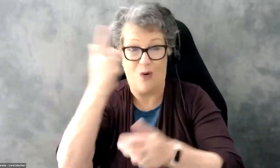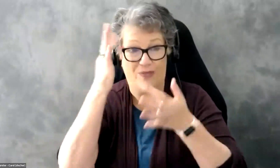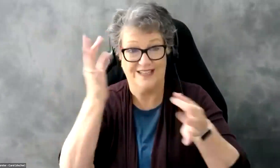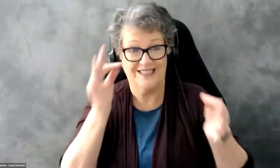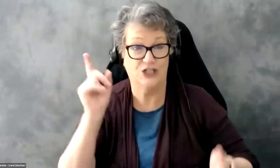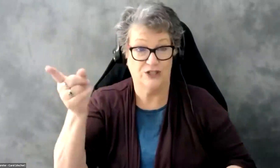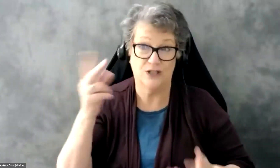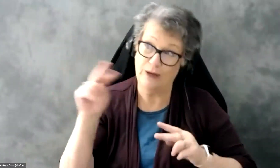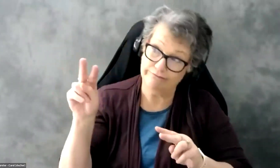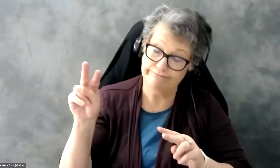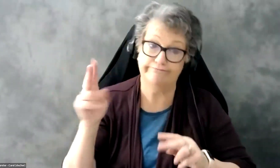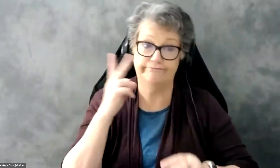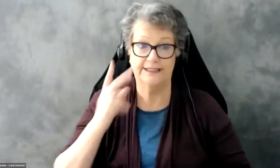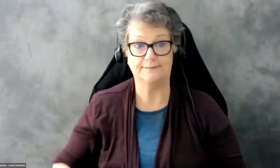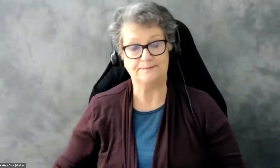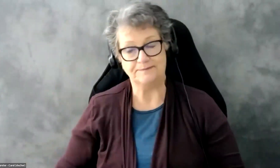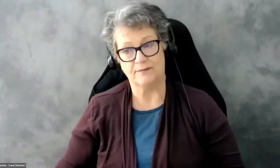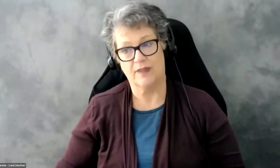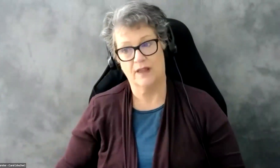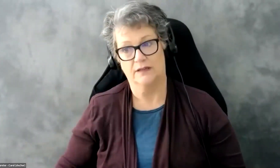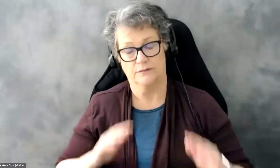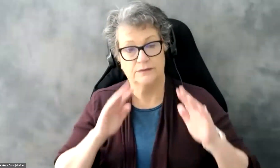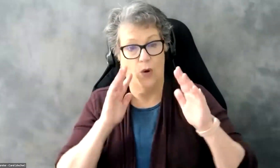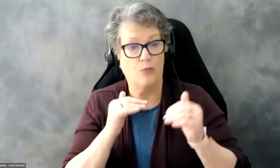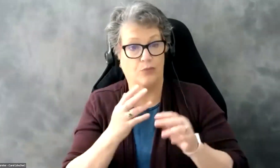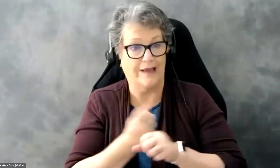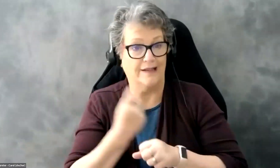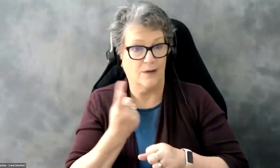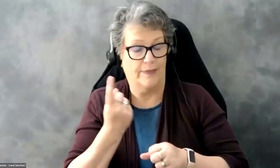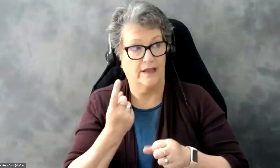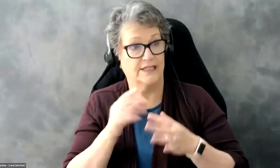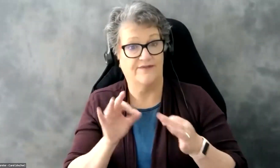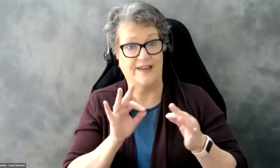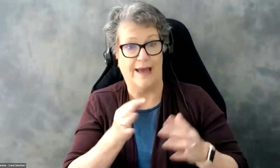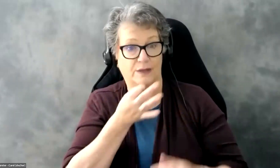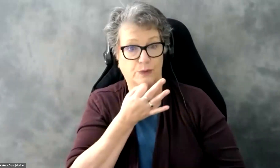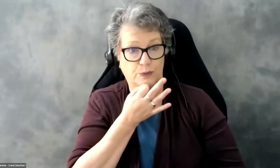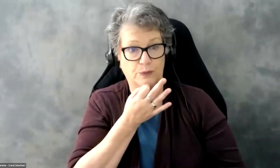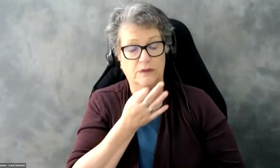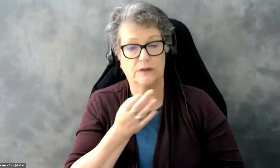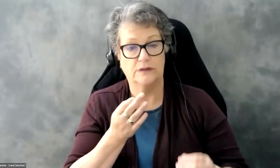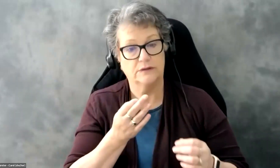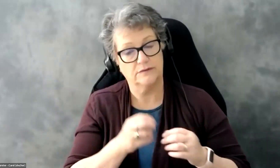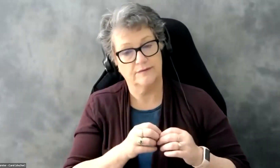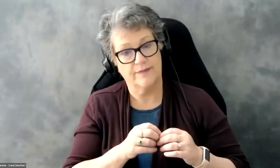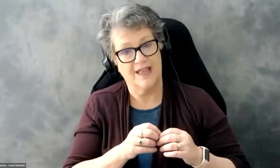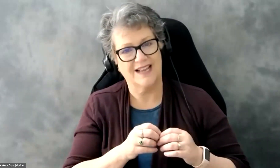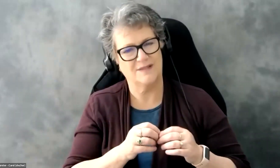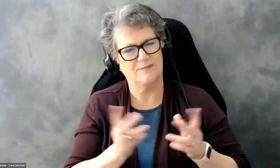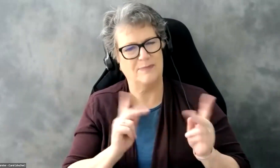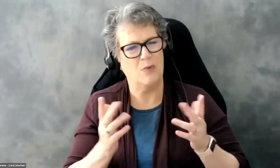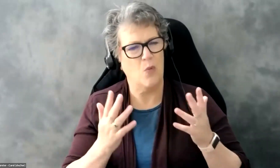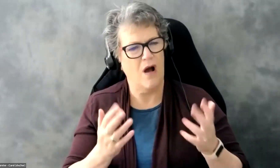And so certainly hope that we get something, at least feedback back soon for folks, because people are wanting to